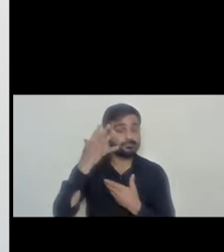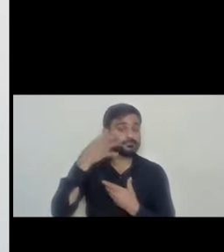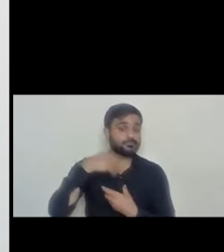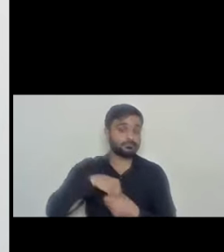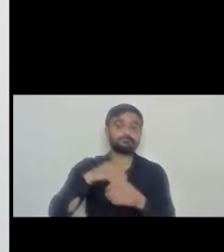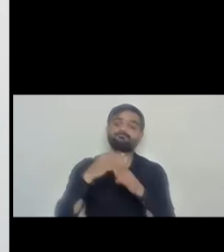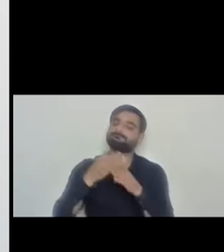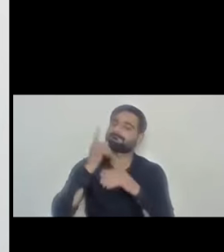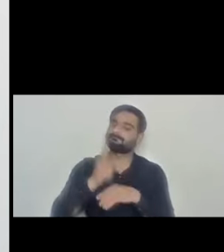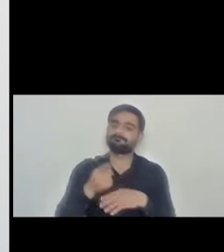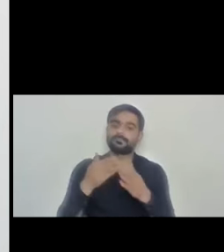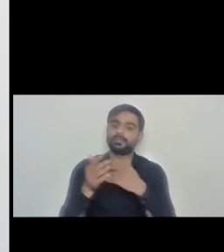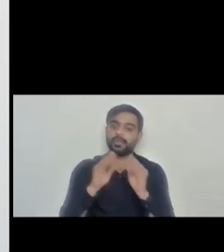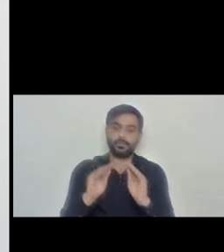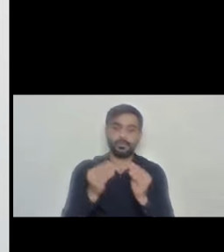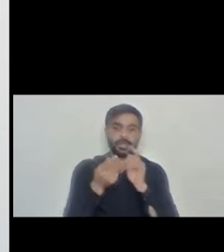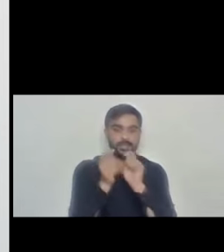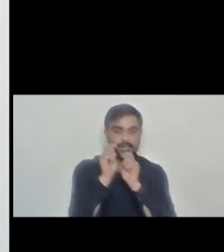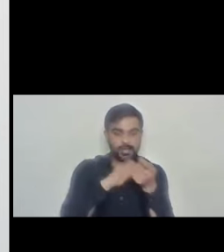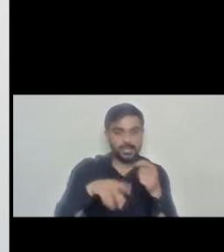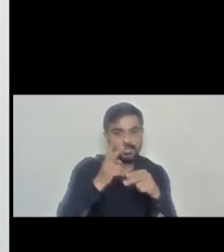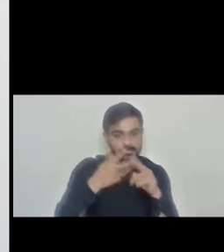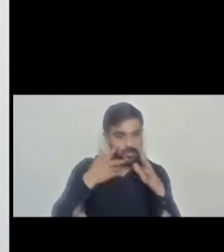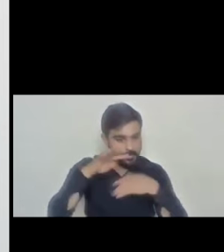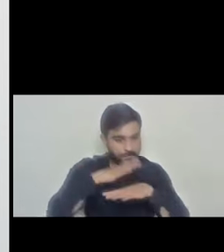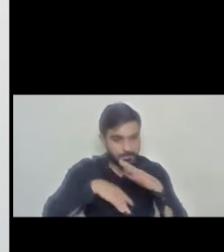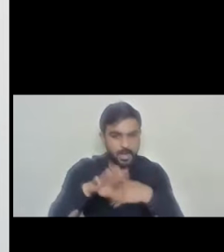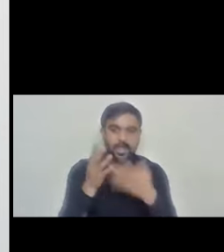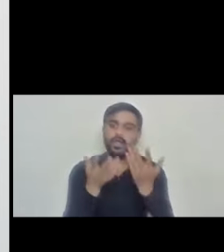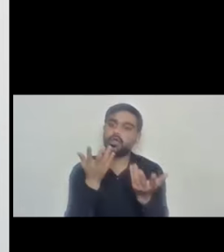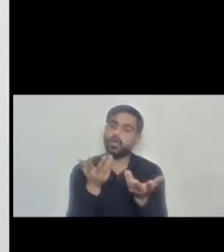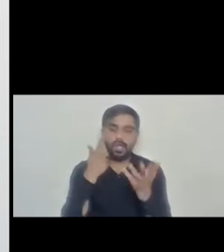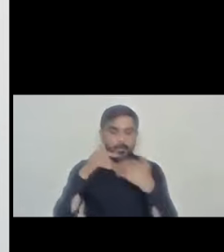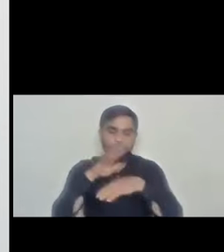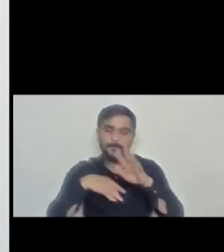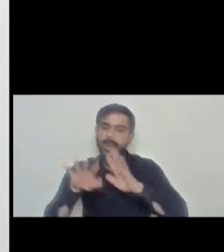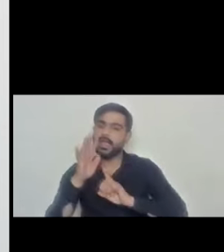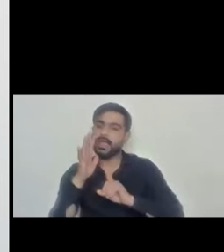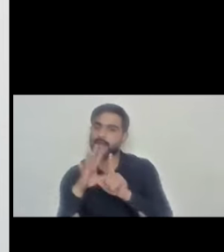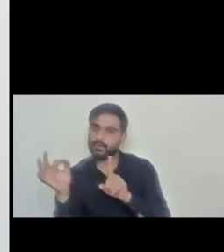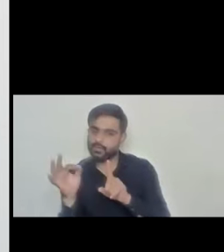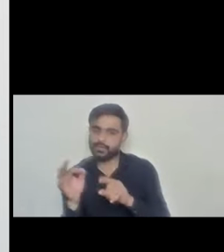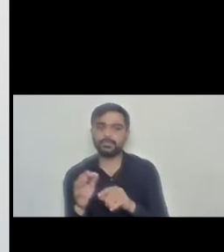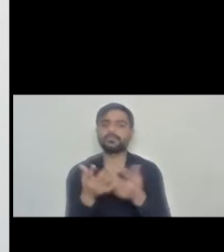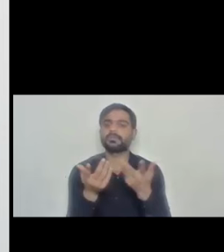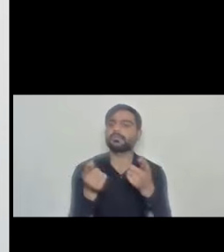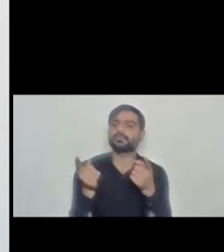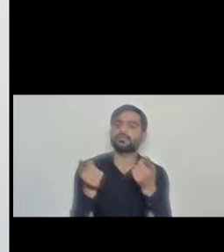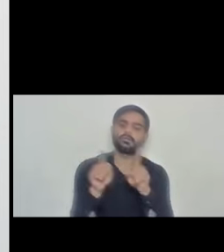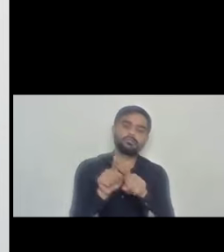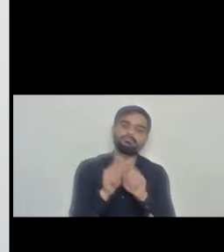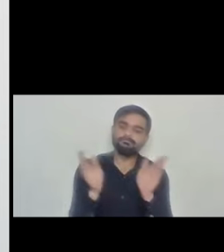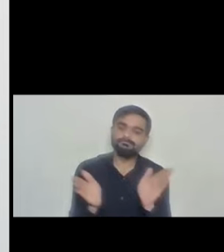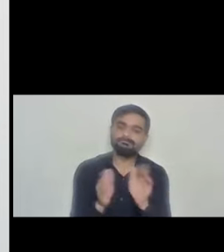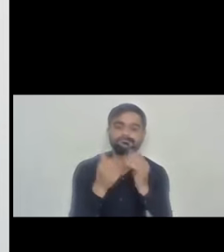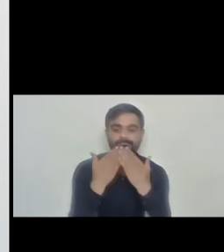be shared, either for better implementation of certain plans, either to plan an action, either to just promote